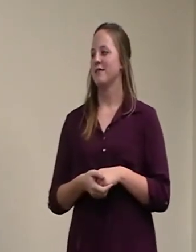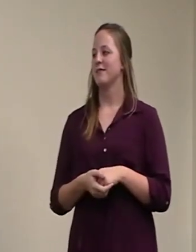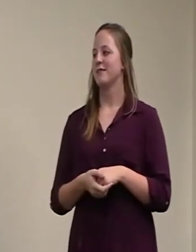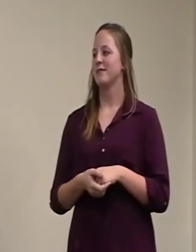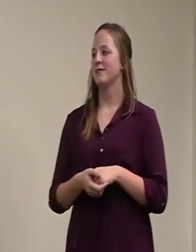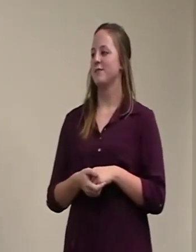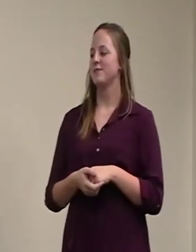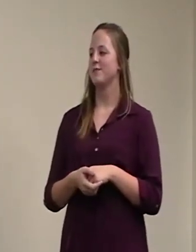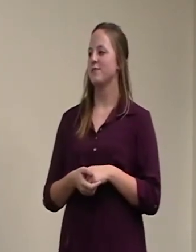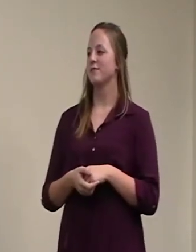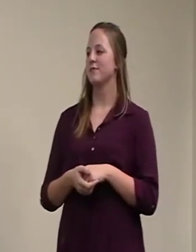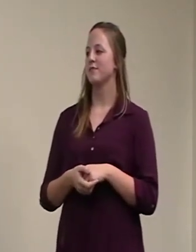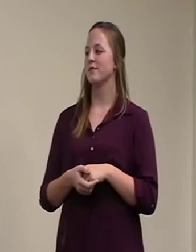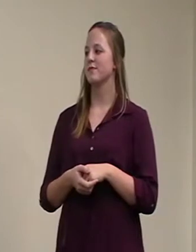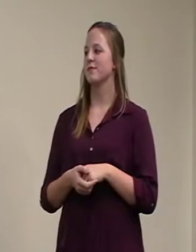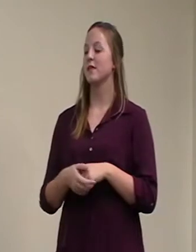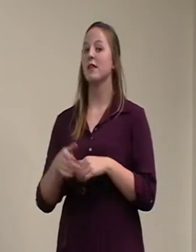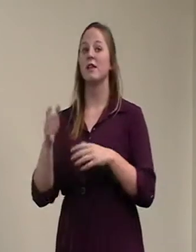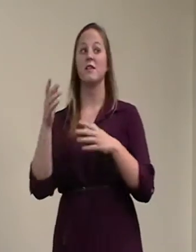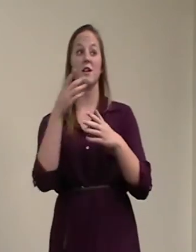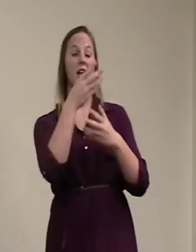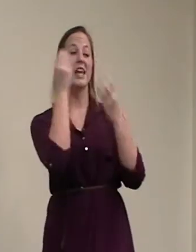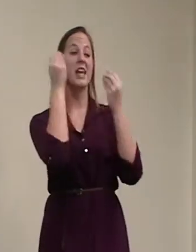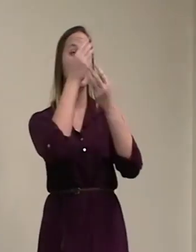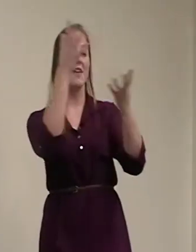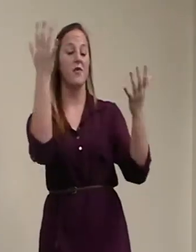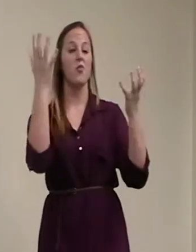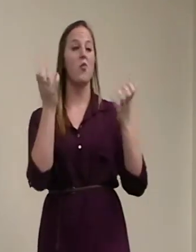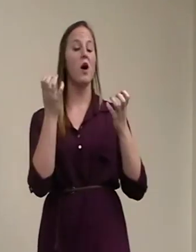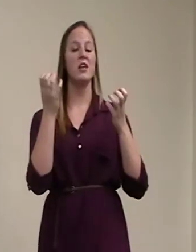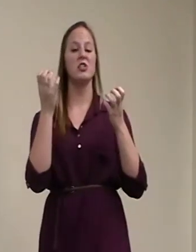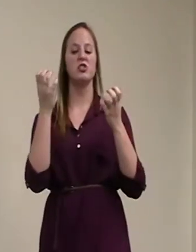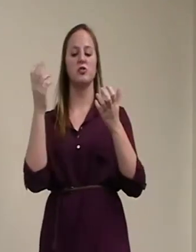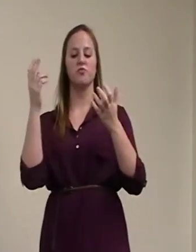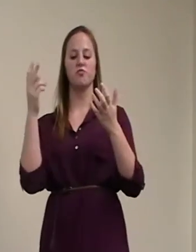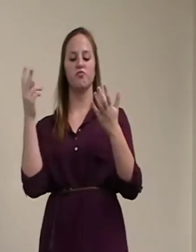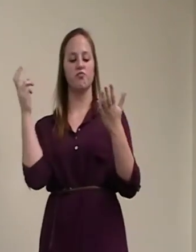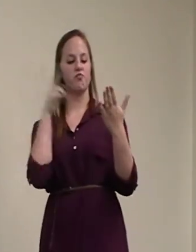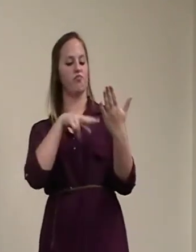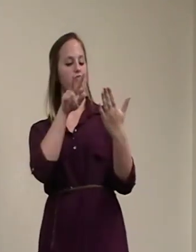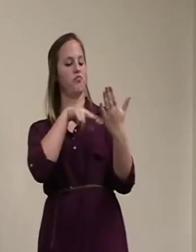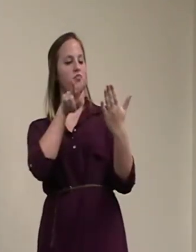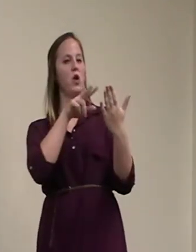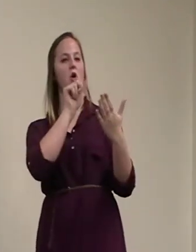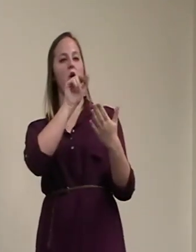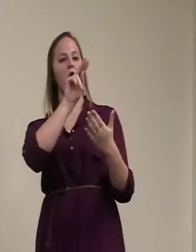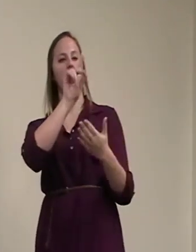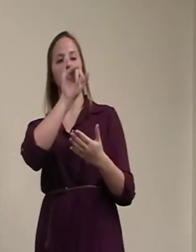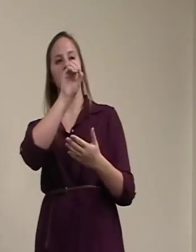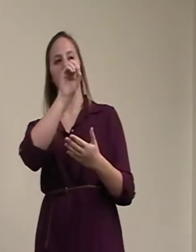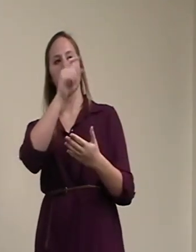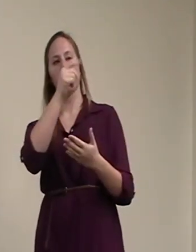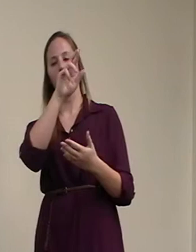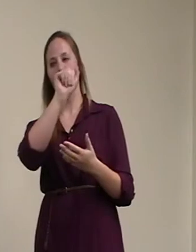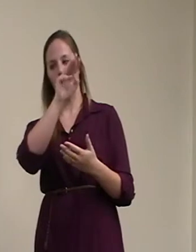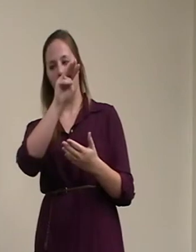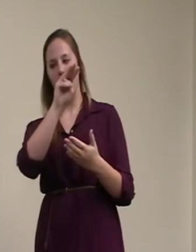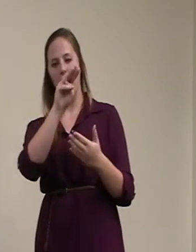So you guys, if you want to, you can refer to the audiogram that I have. I didn't write out this audiogram, but if you want anything to look